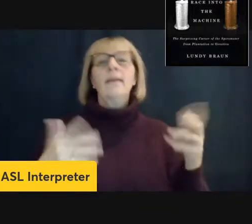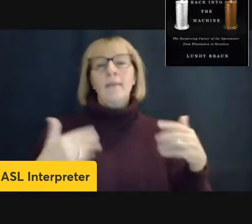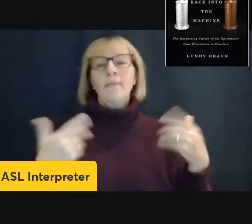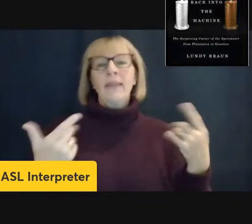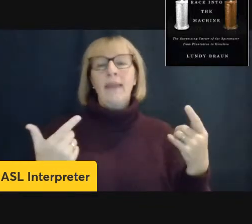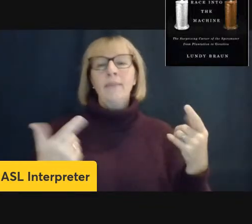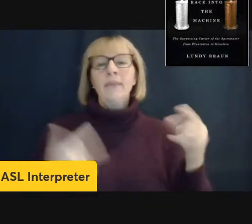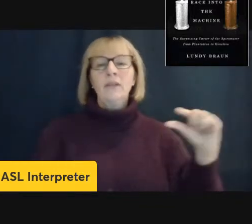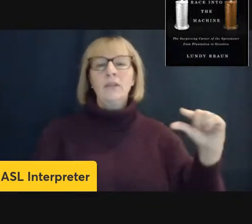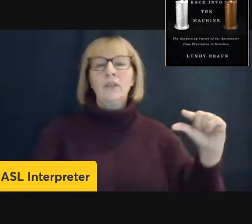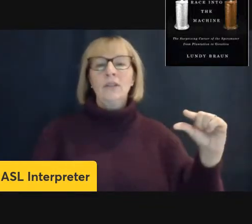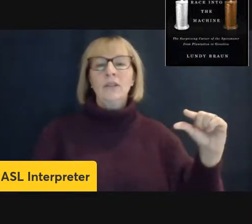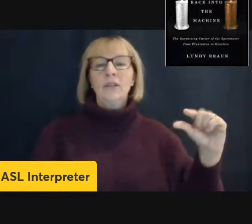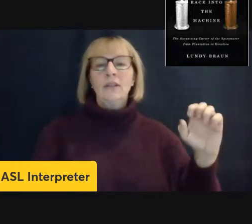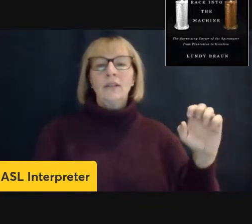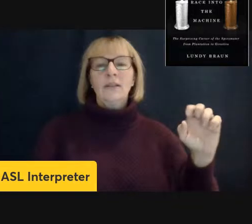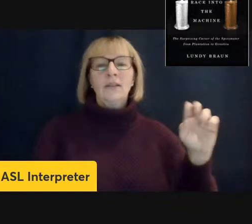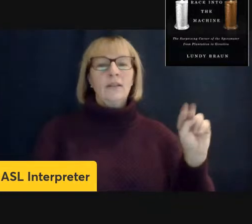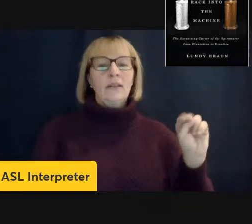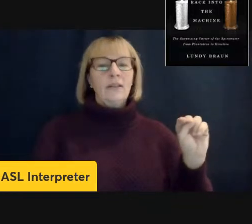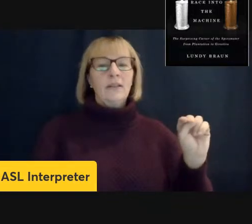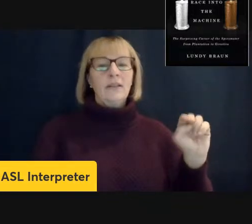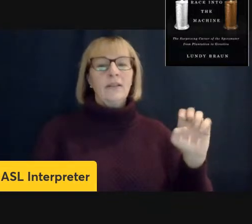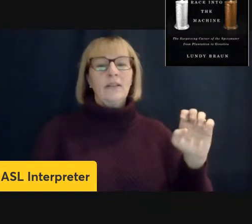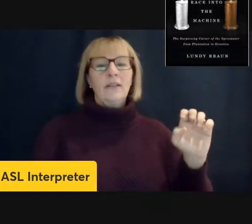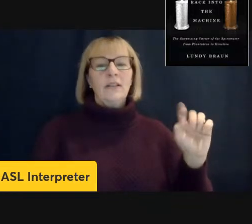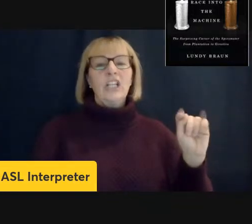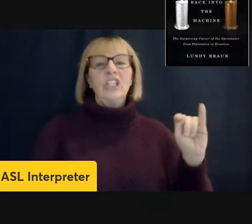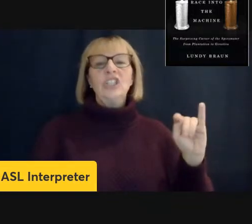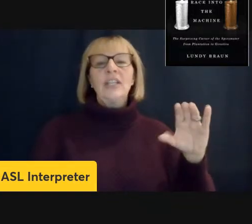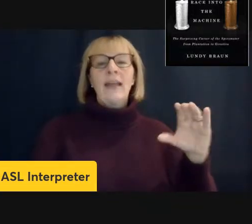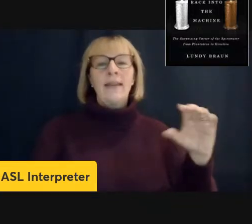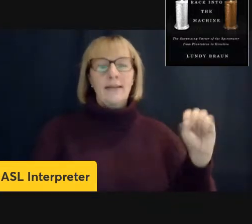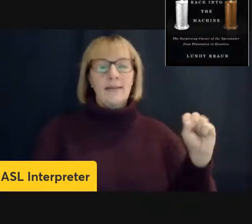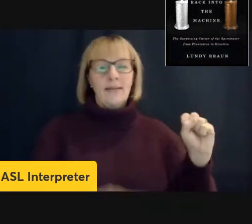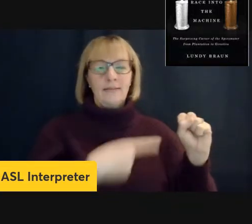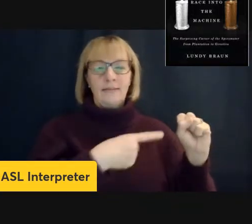genetics. There was no understanding of genetics at that moment.